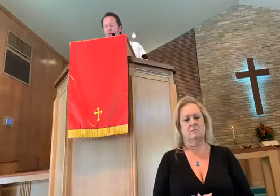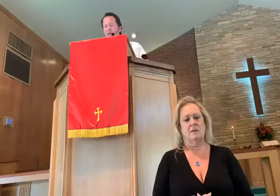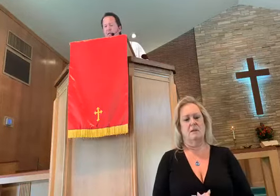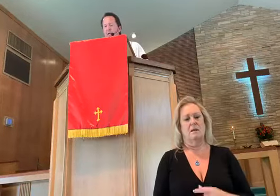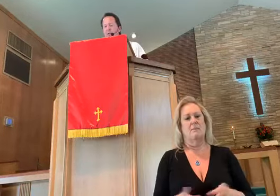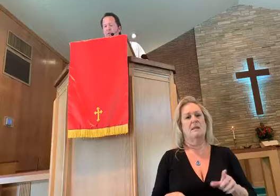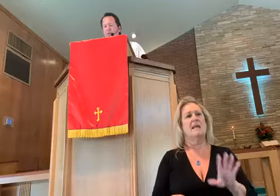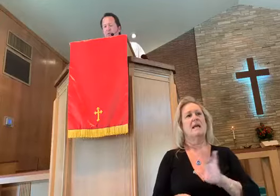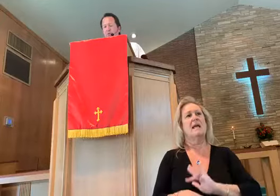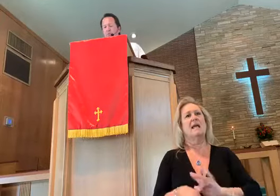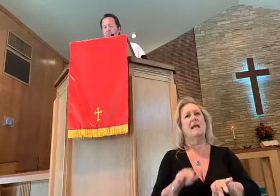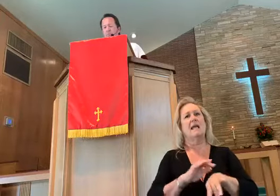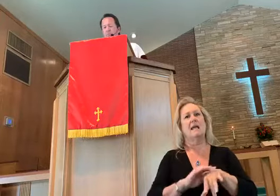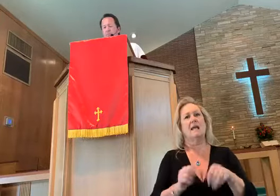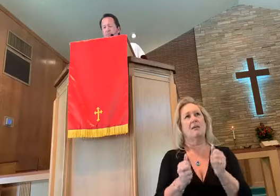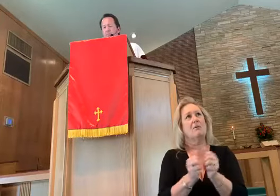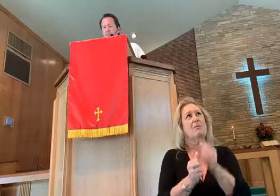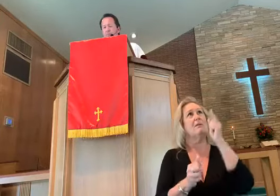but that hand in hand with you,